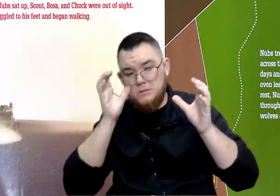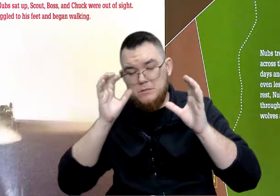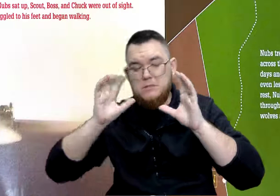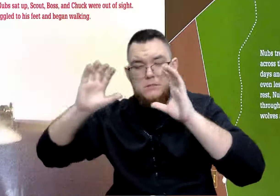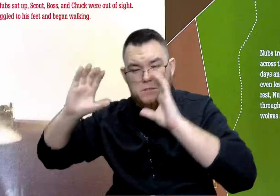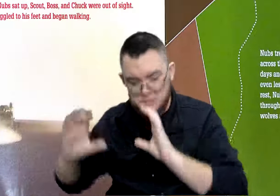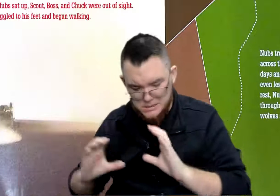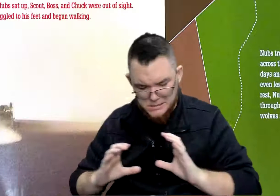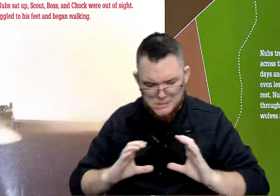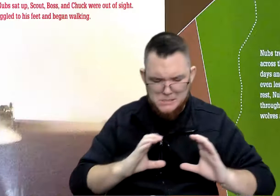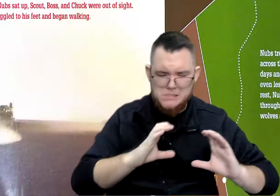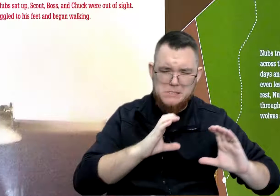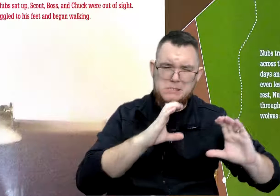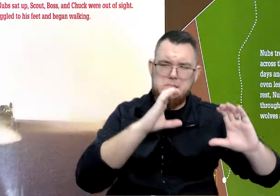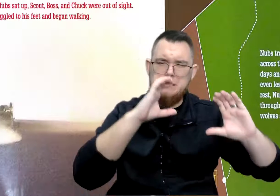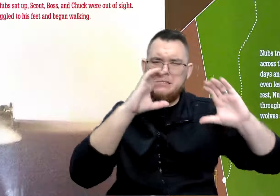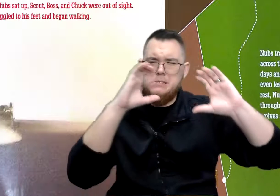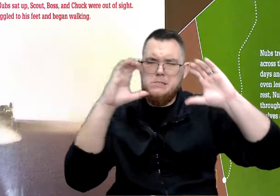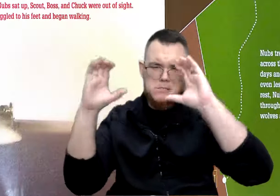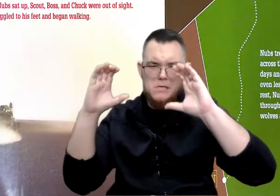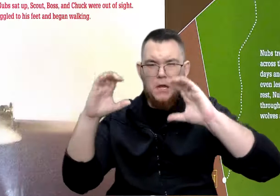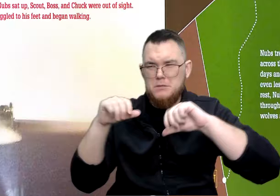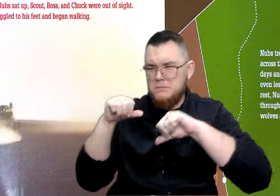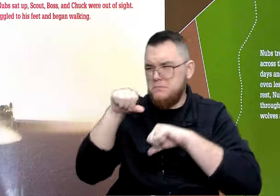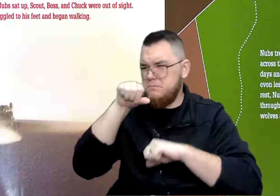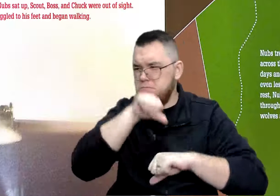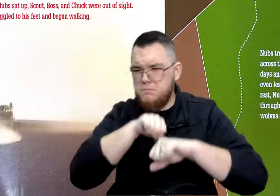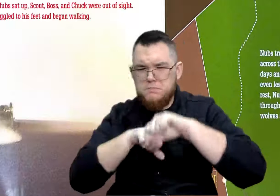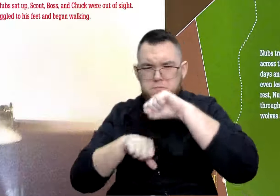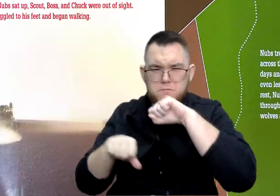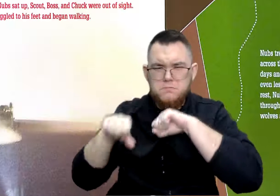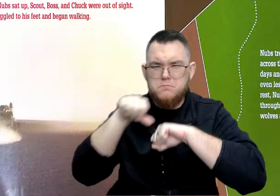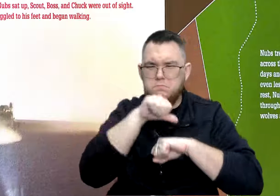through territories fiercely protected by wolves and dogs.